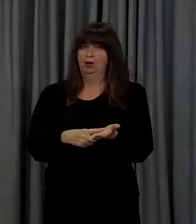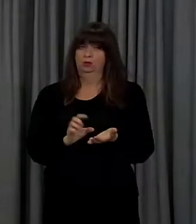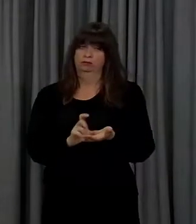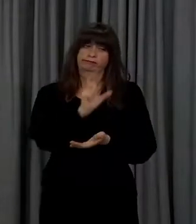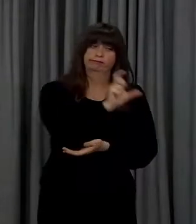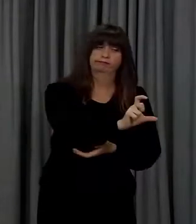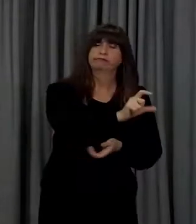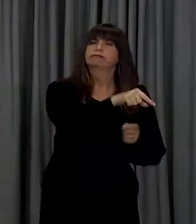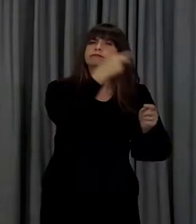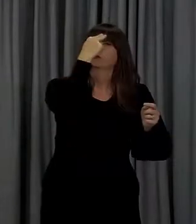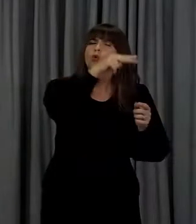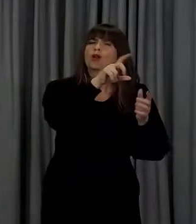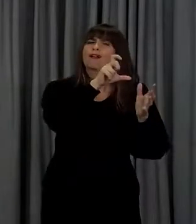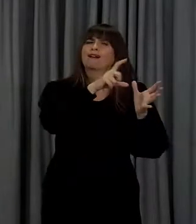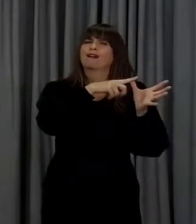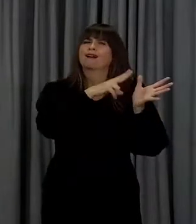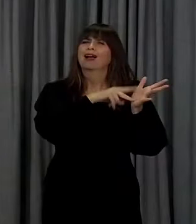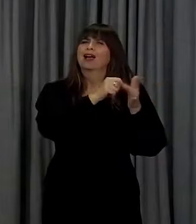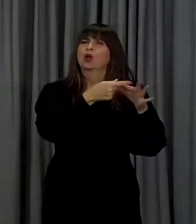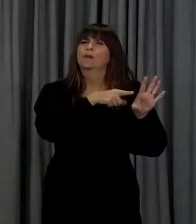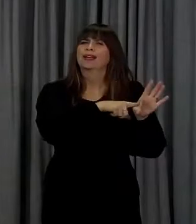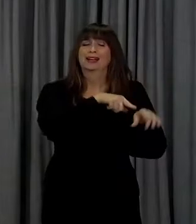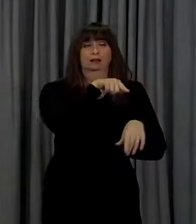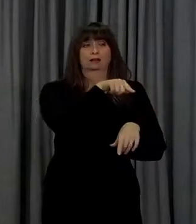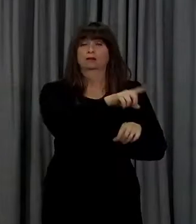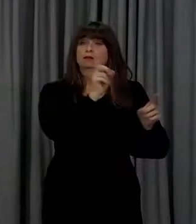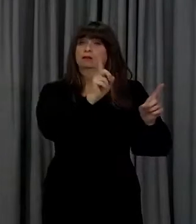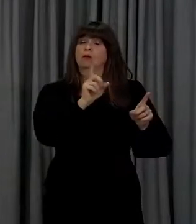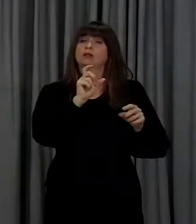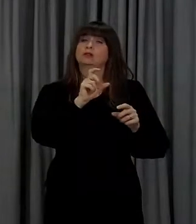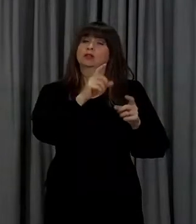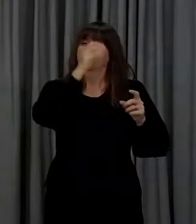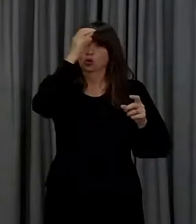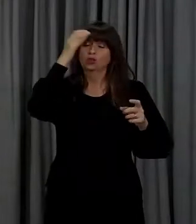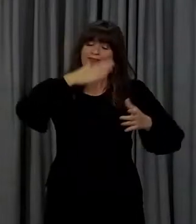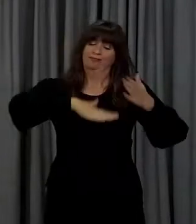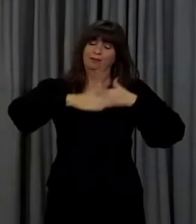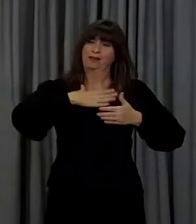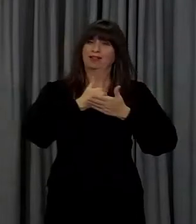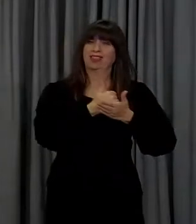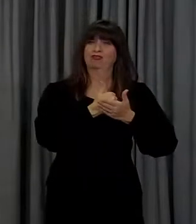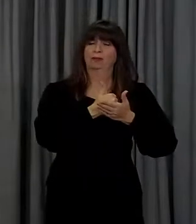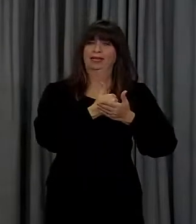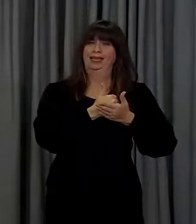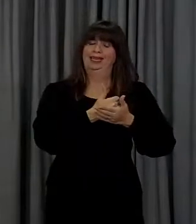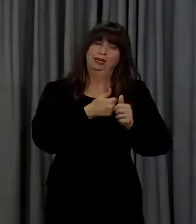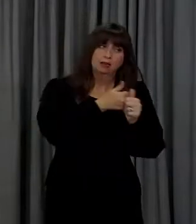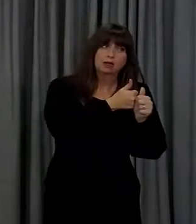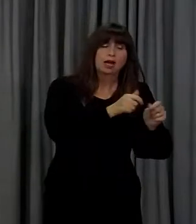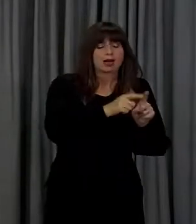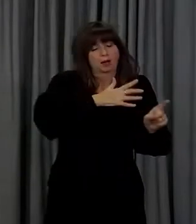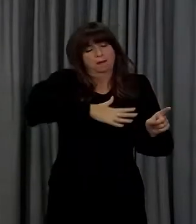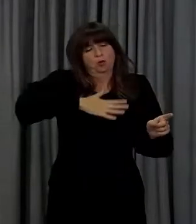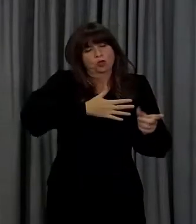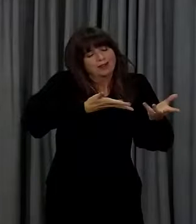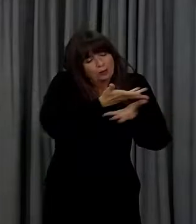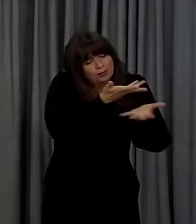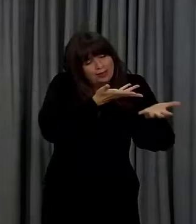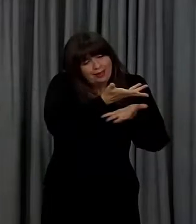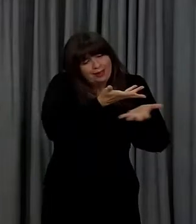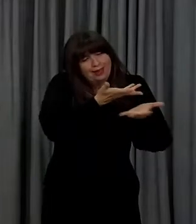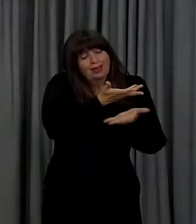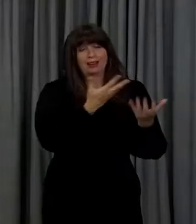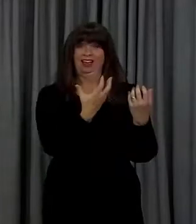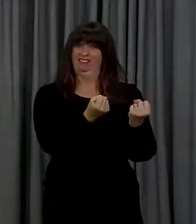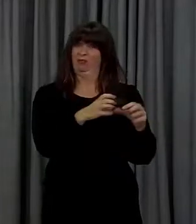programme that gives cognitive behavioural therapy to people within the NHS and gives more emotional support. So that support